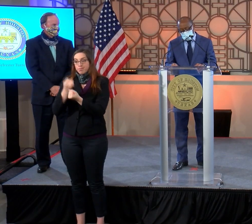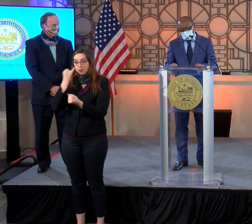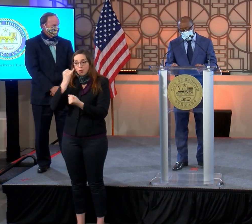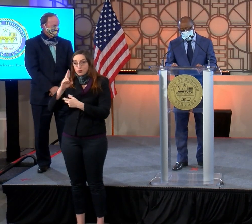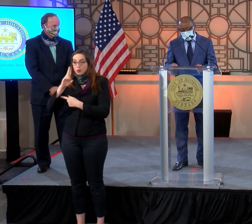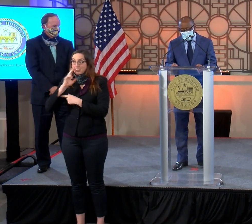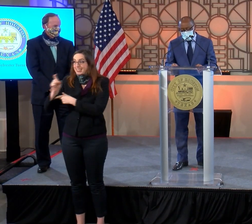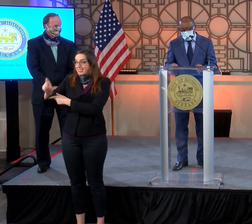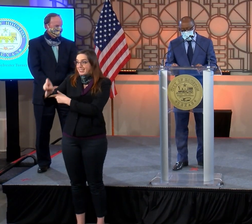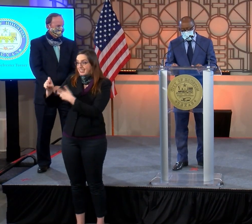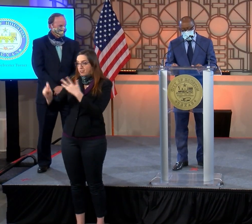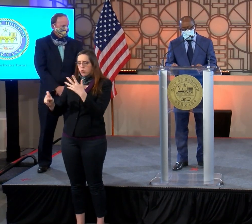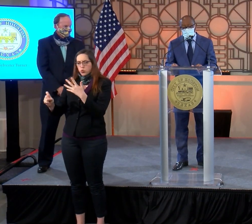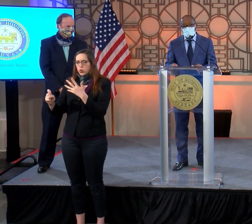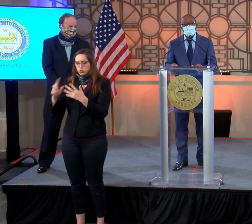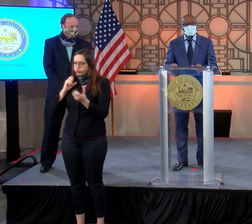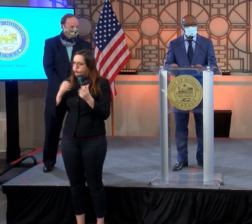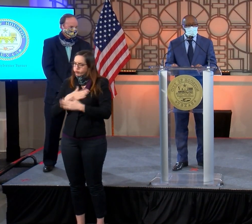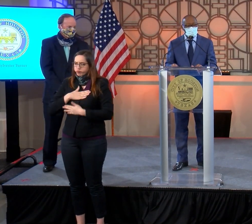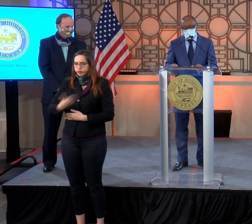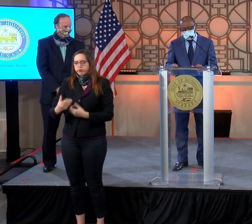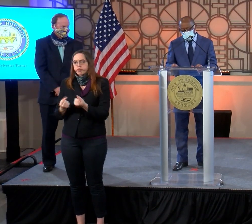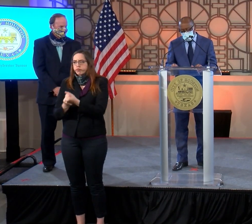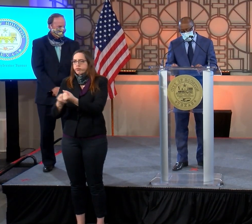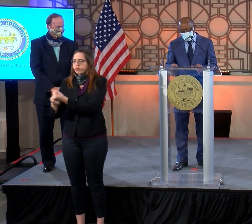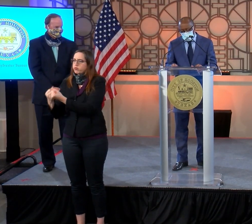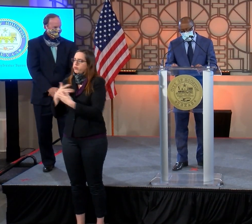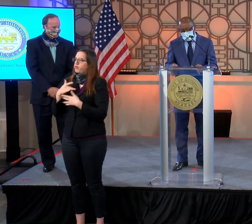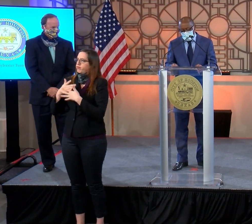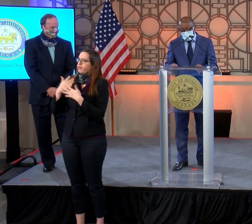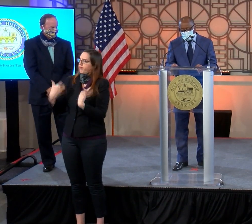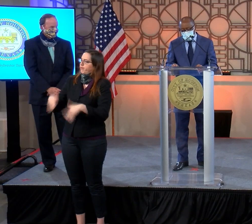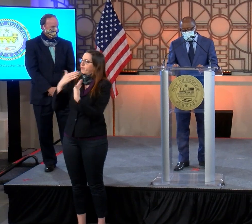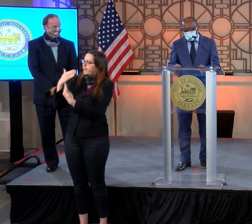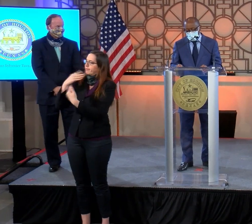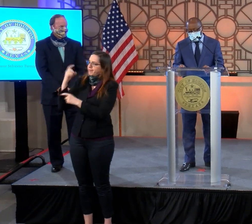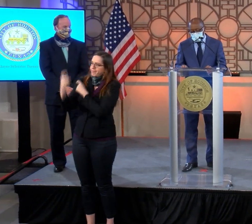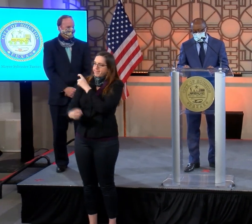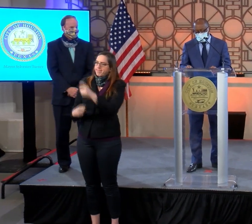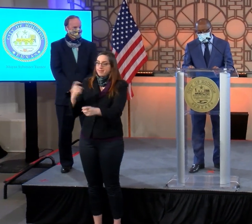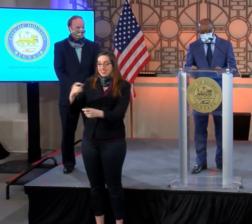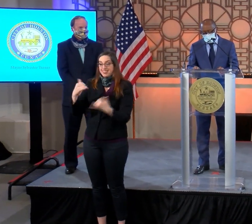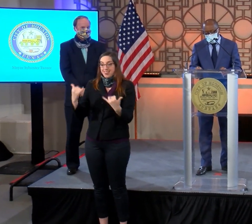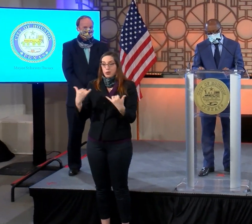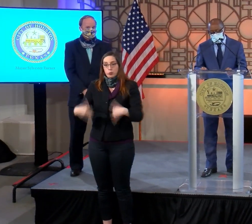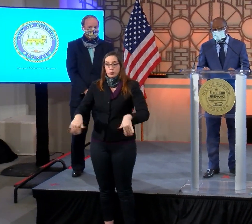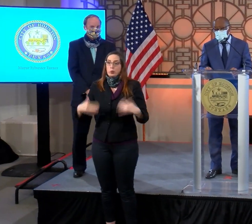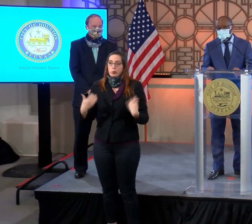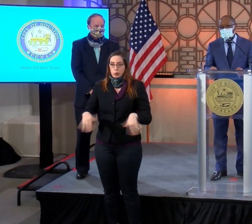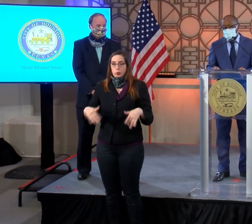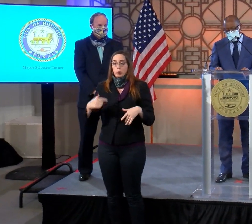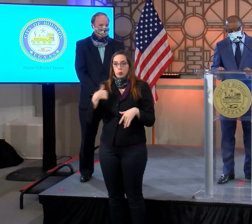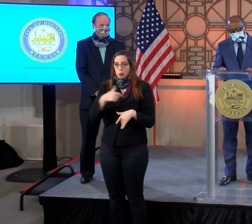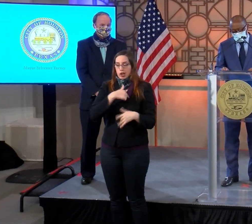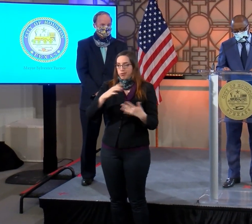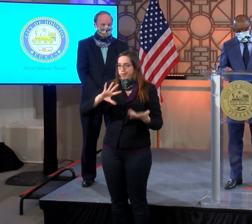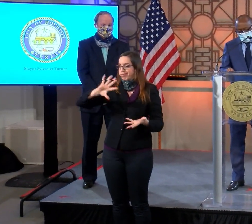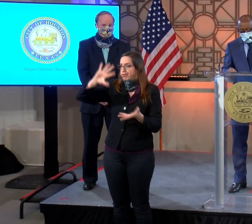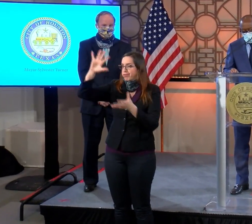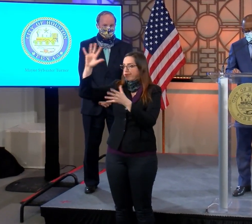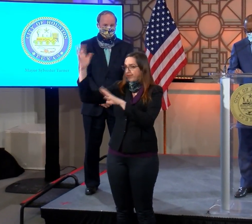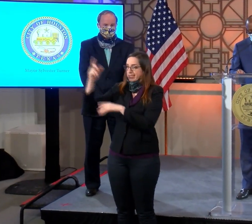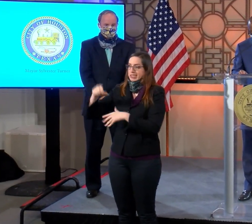hometown needs them, and we value their generous donation at a time when our city is dealing with a public health